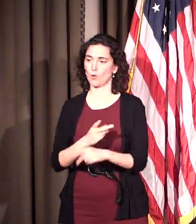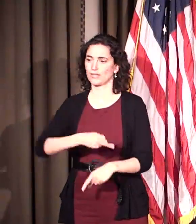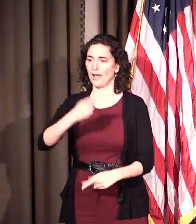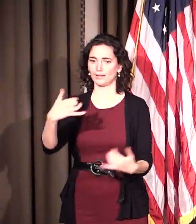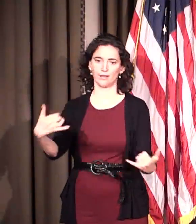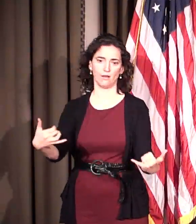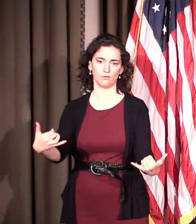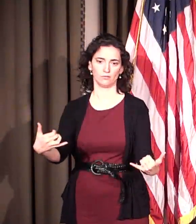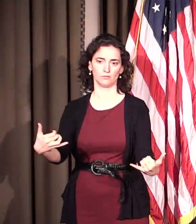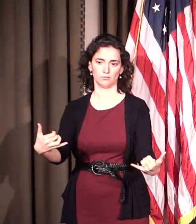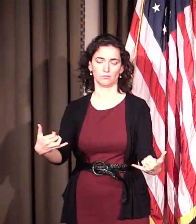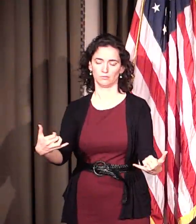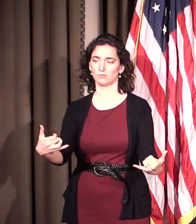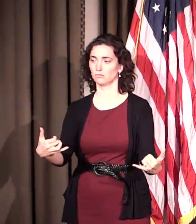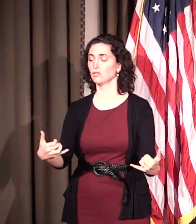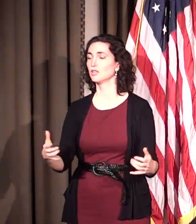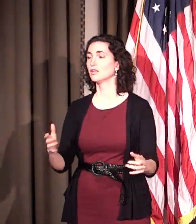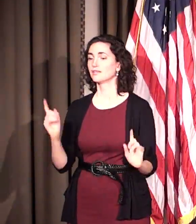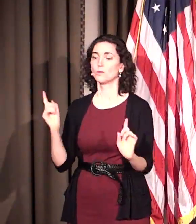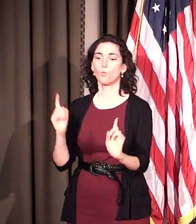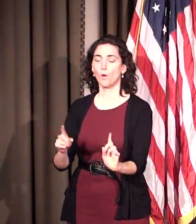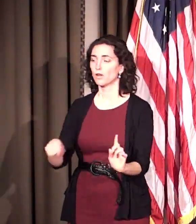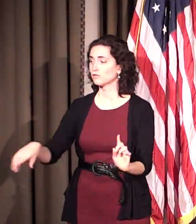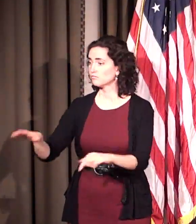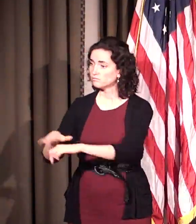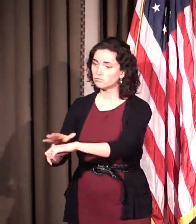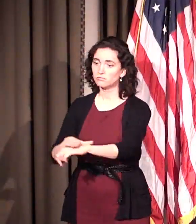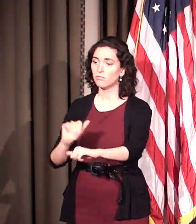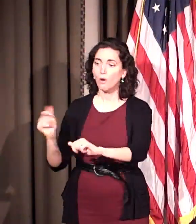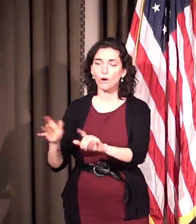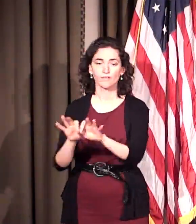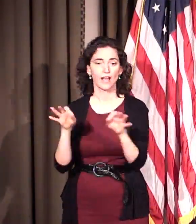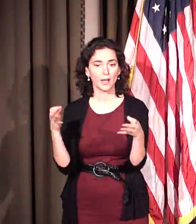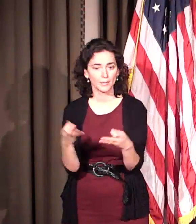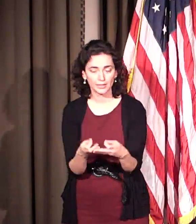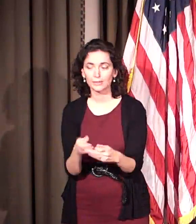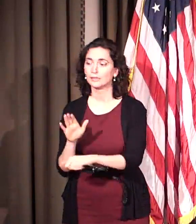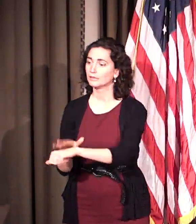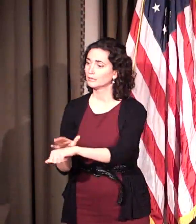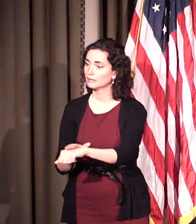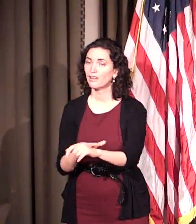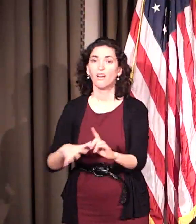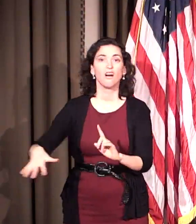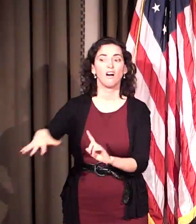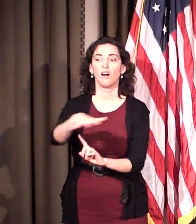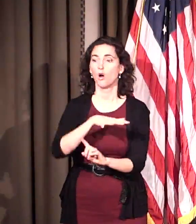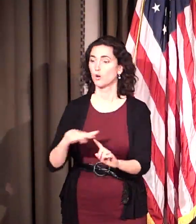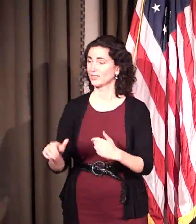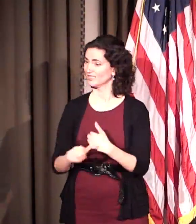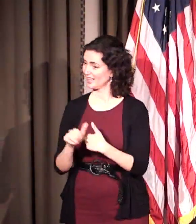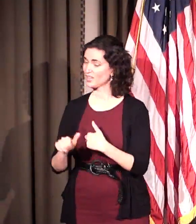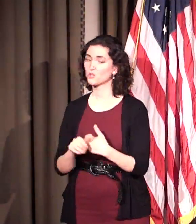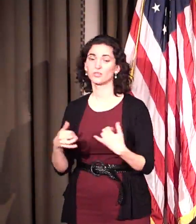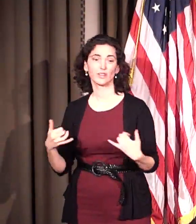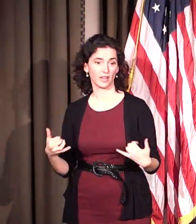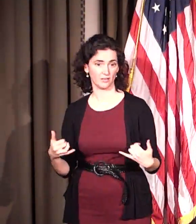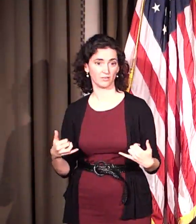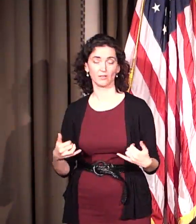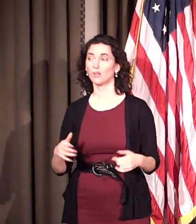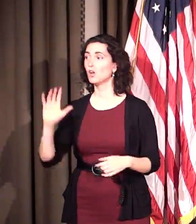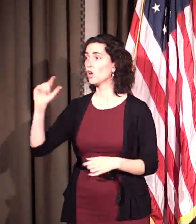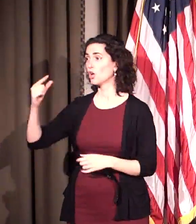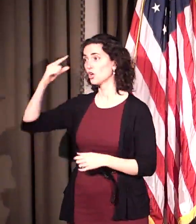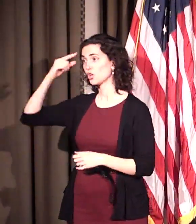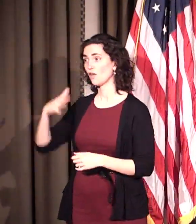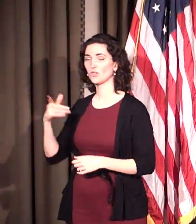Louisiana. And that's really the message for families, is it's still a very risky environment. And as the governor had mentioned